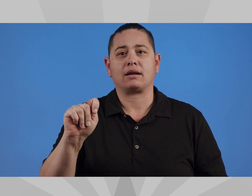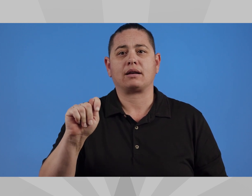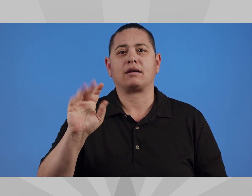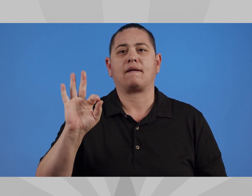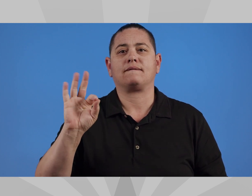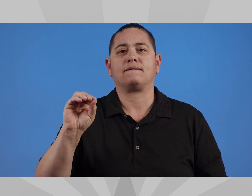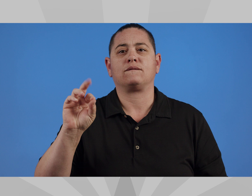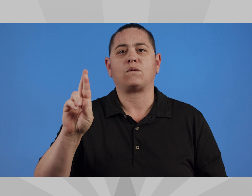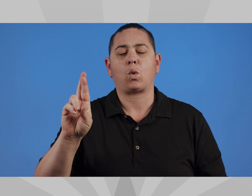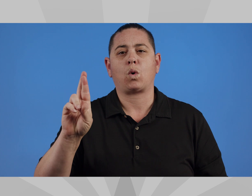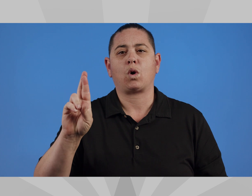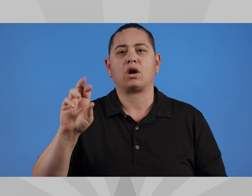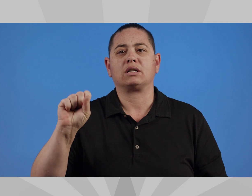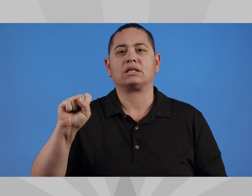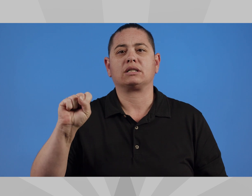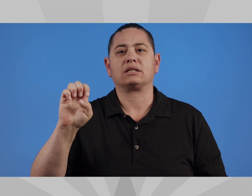www.kenbennettforsenate.com.